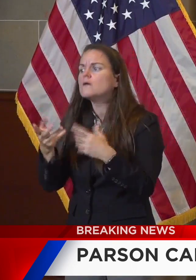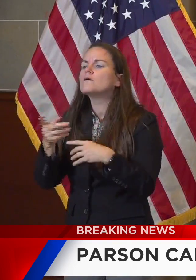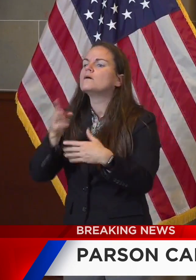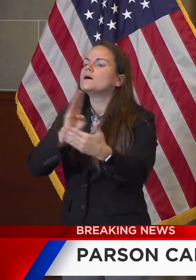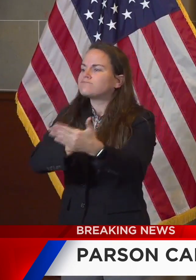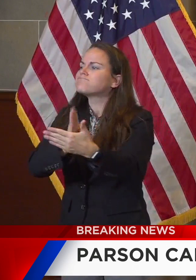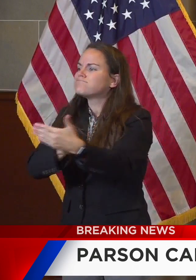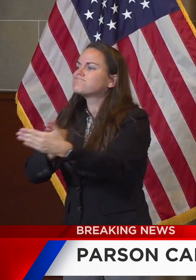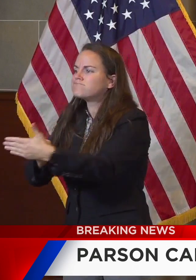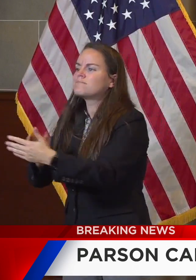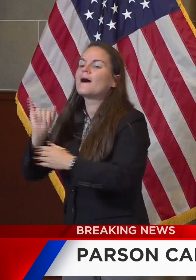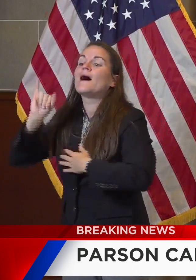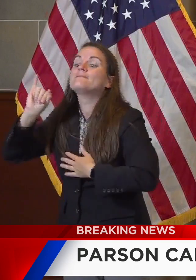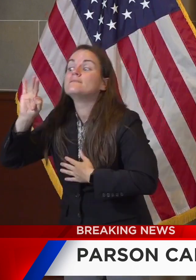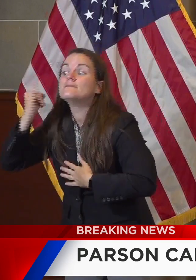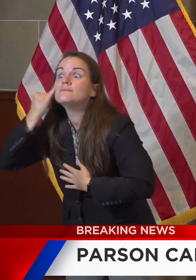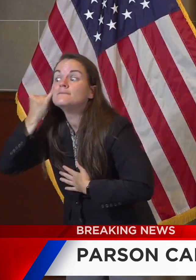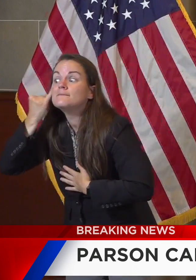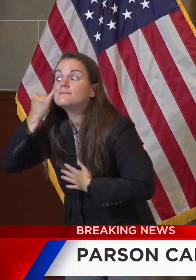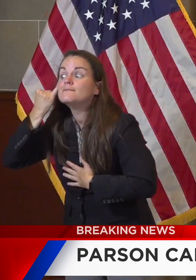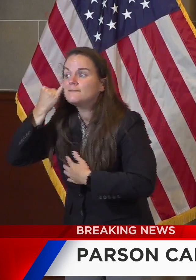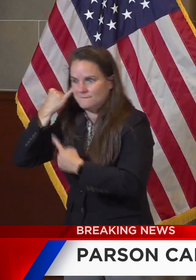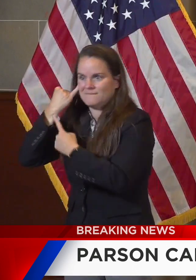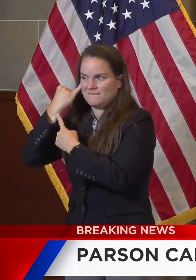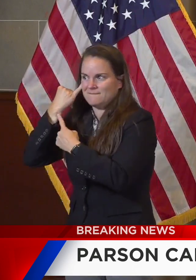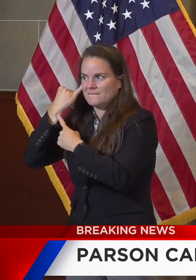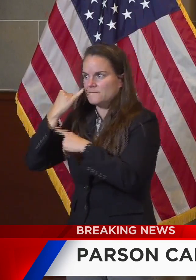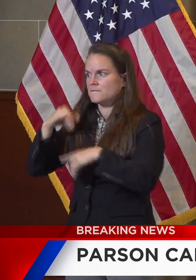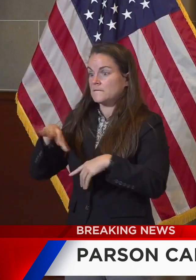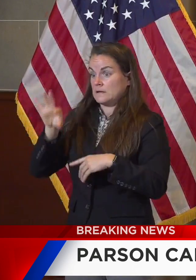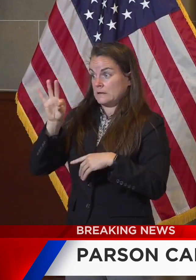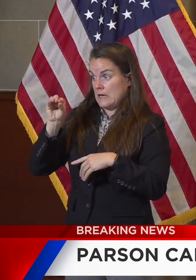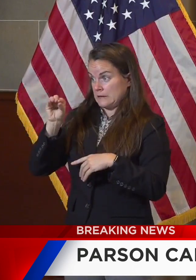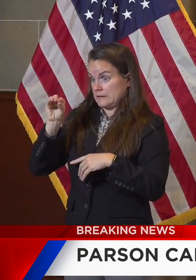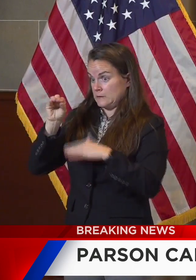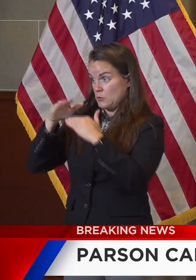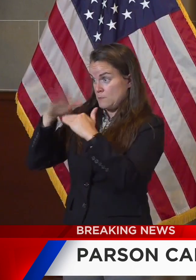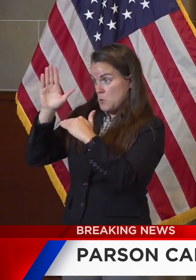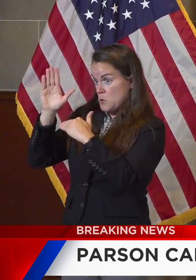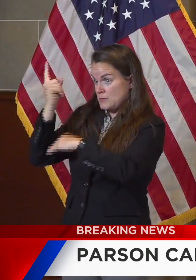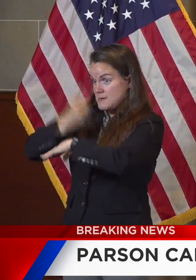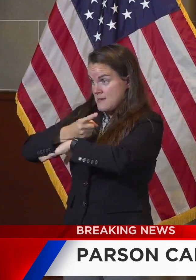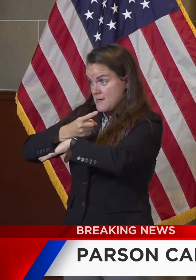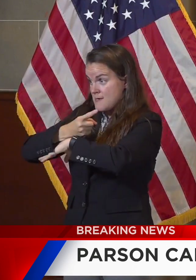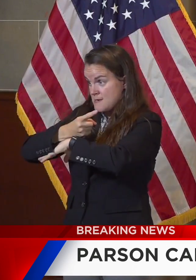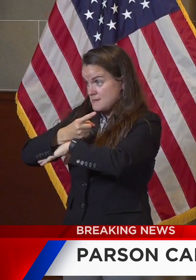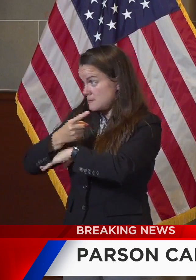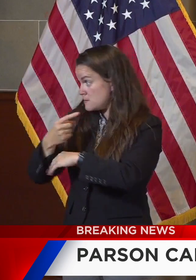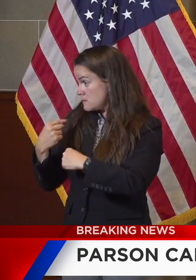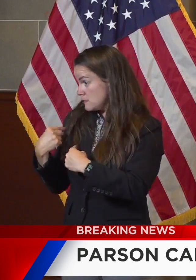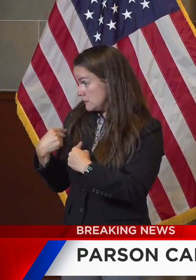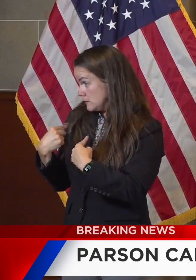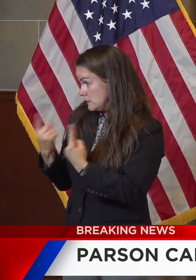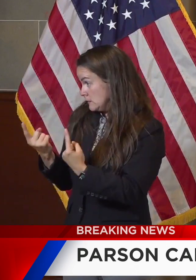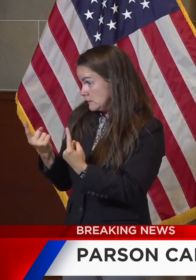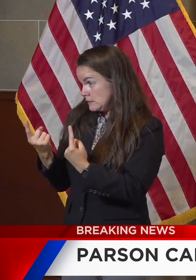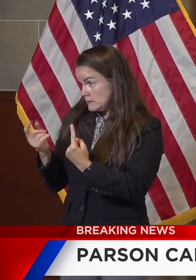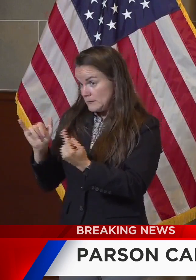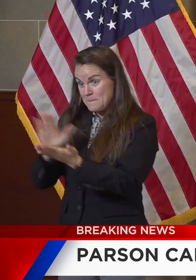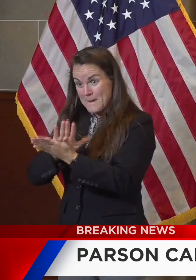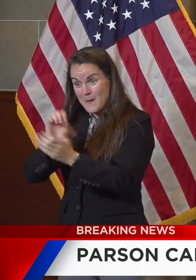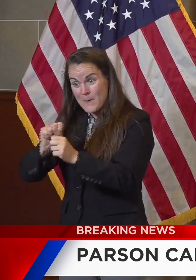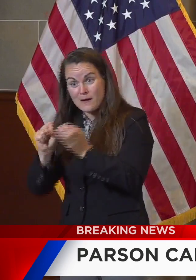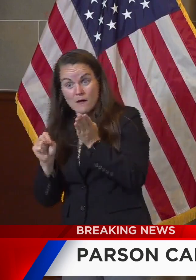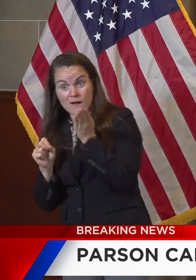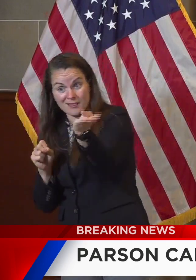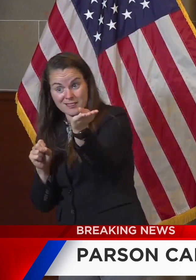if 90 or more days have passed since a filing, since the murder was committed. The